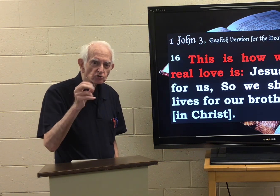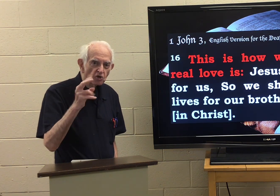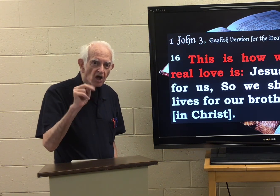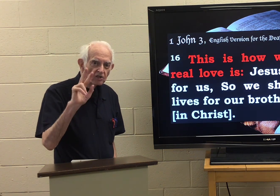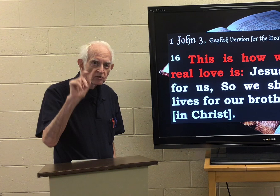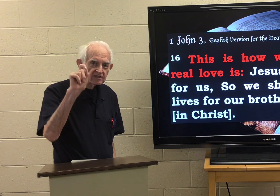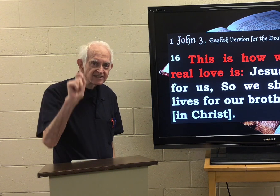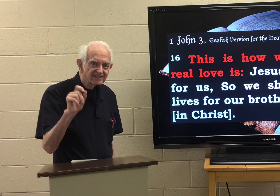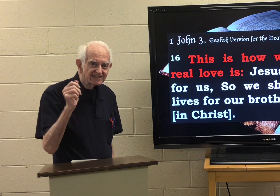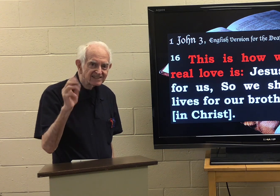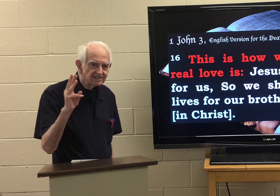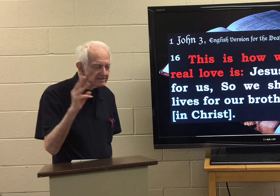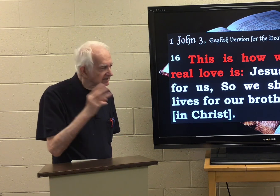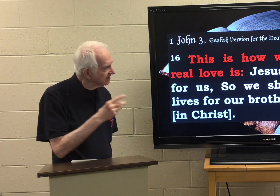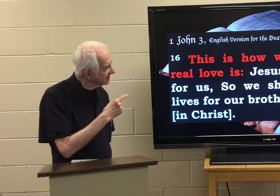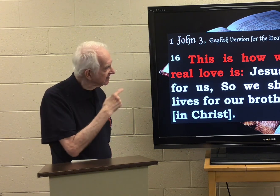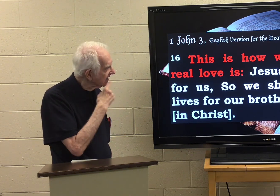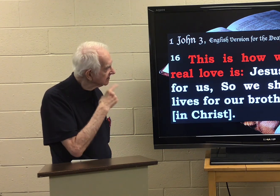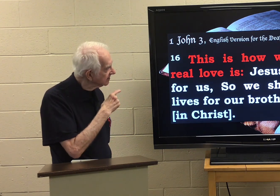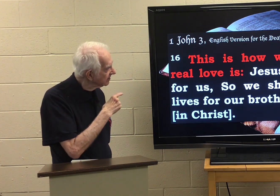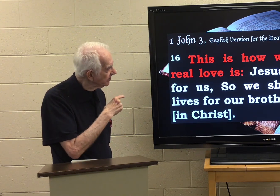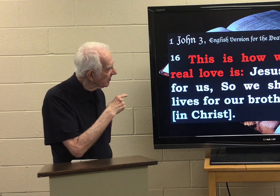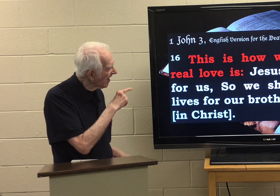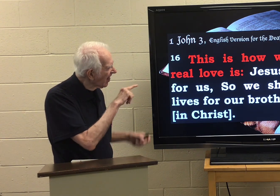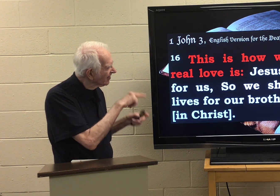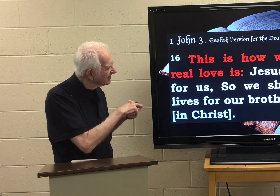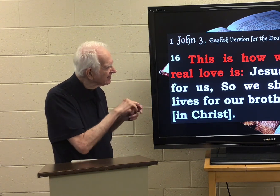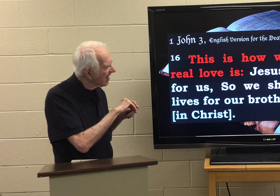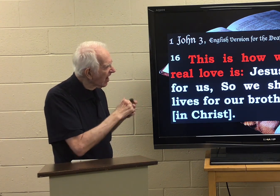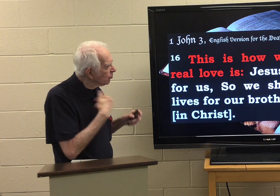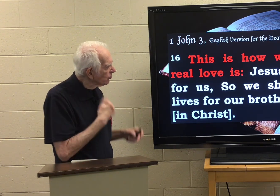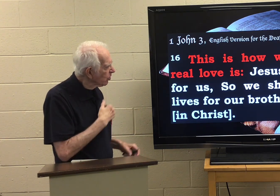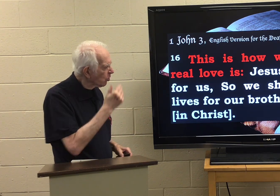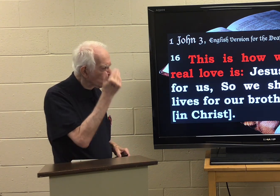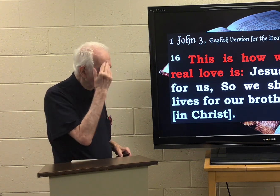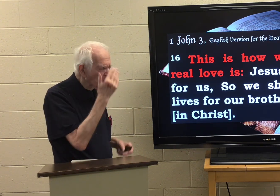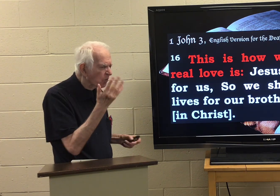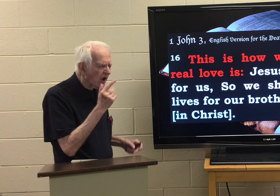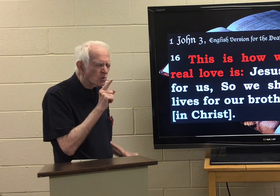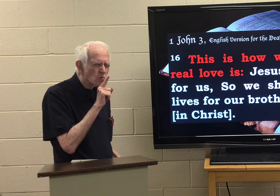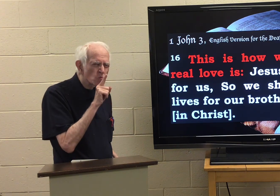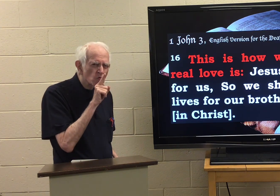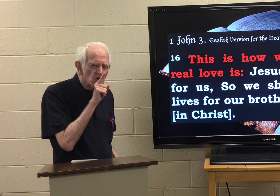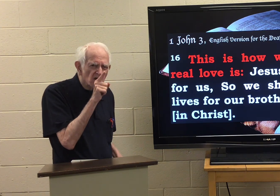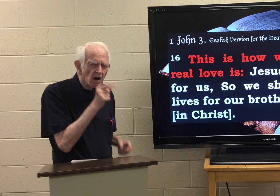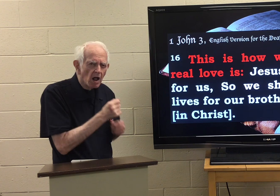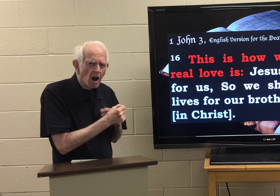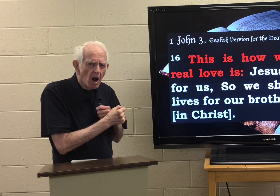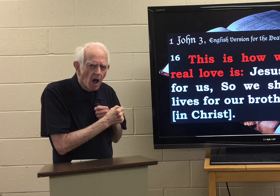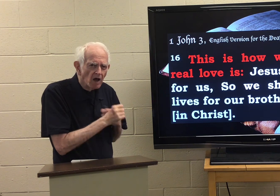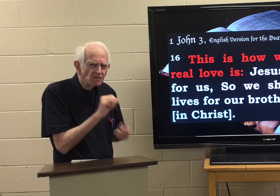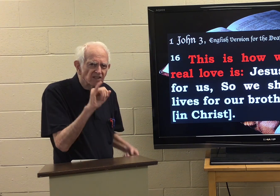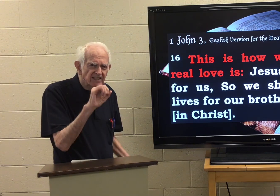It's an echo of John 3:16. This is how we know what real love is.